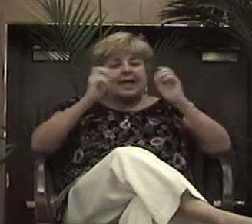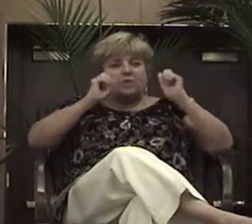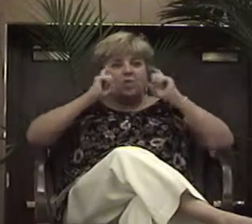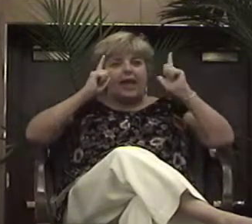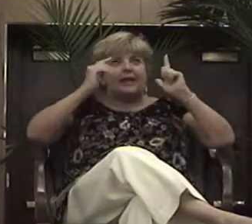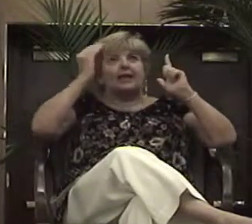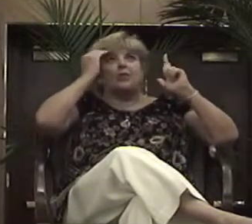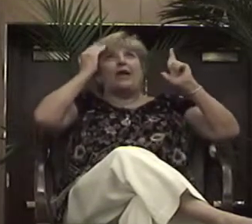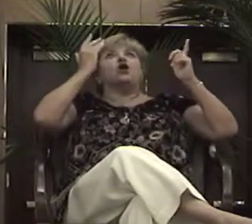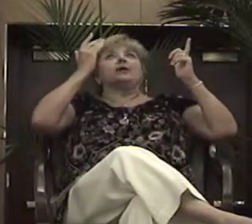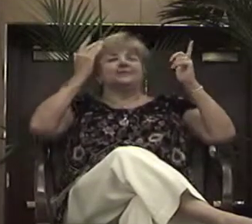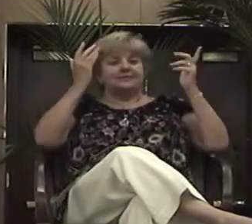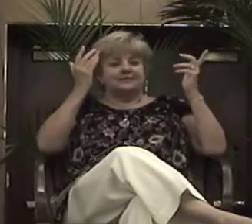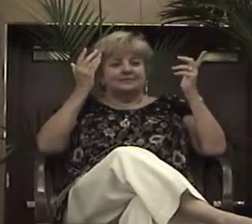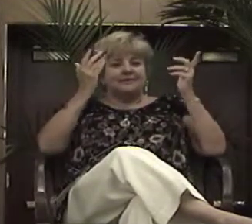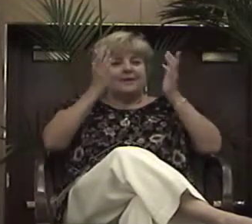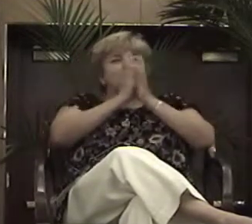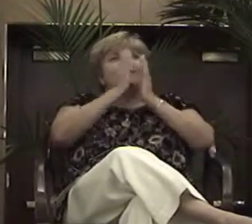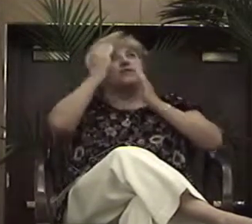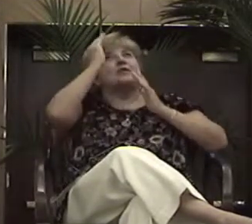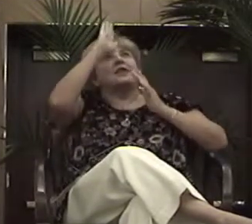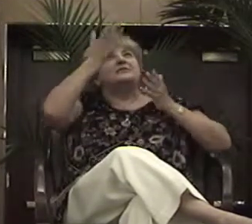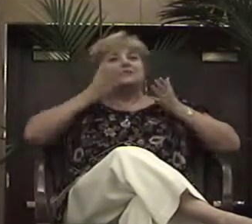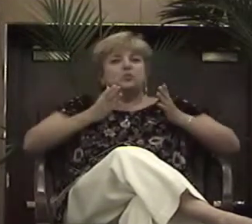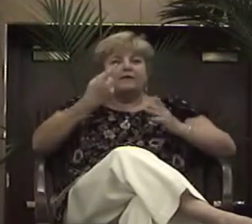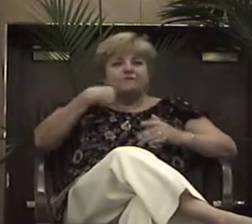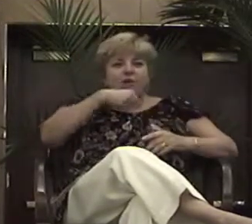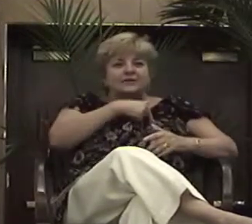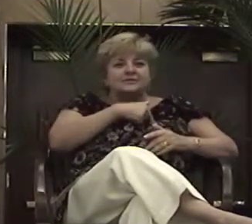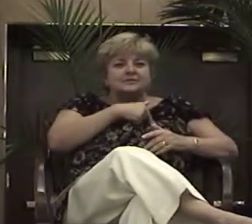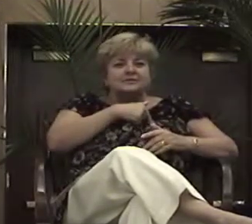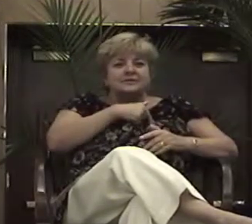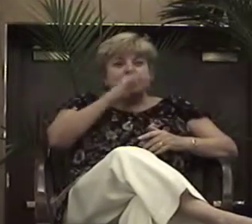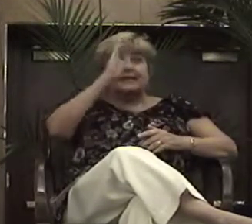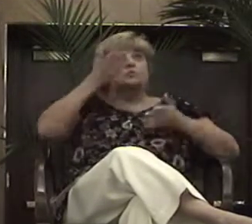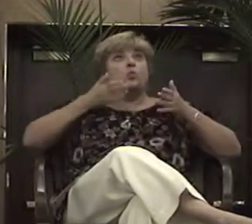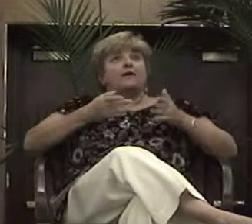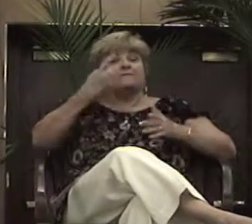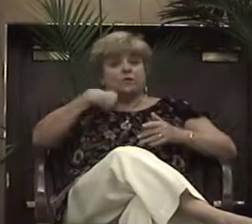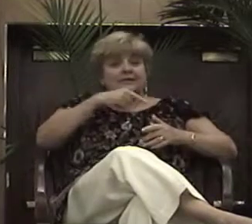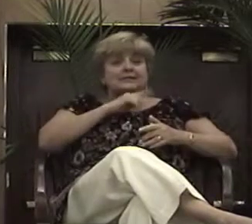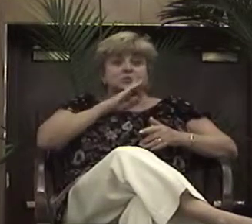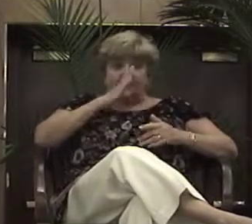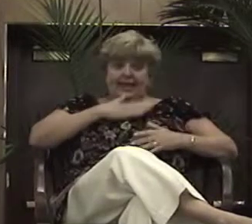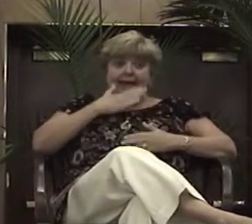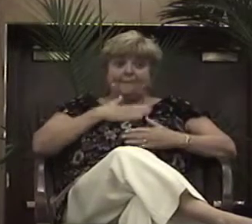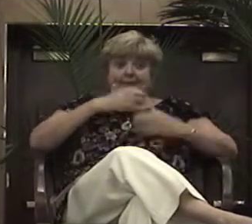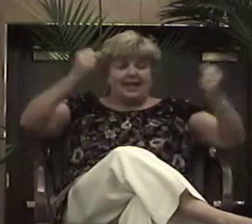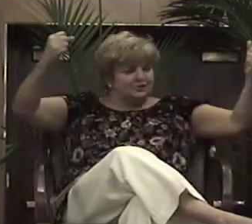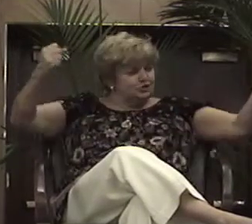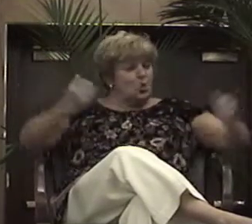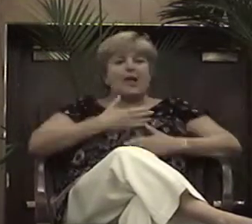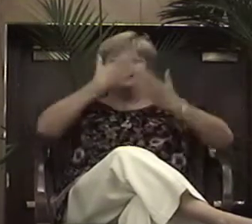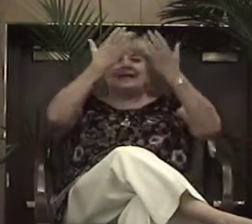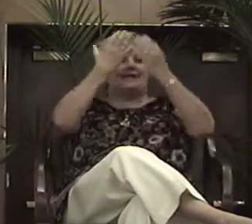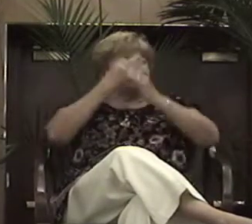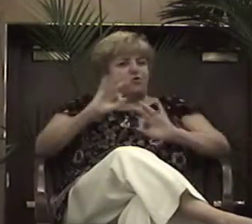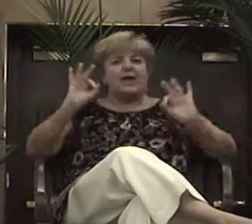Praying only for knowledge of His will for us. What's it say in the book? His will for us is to be happy, joyous, and free. It's